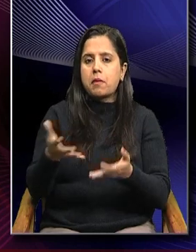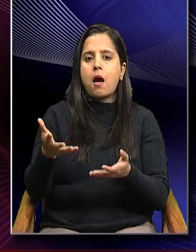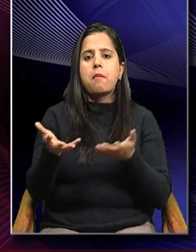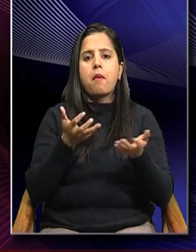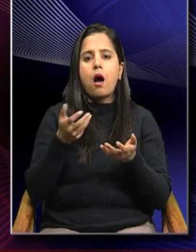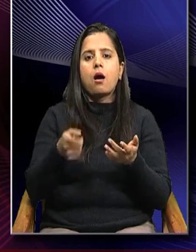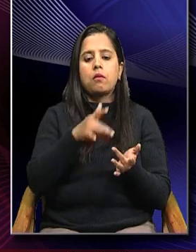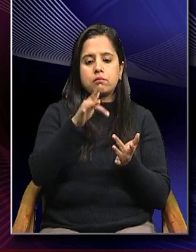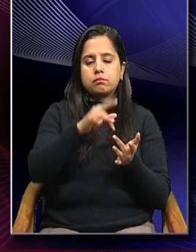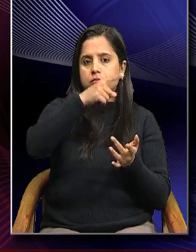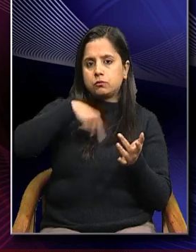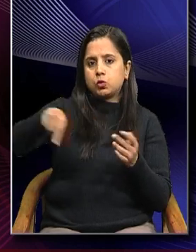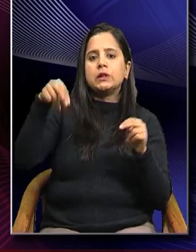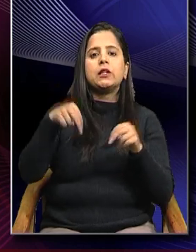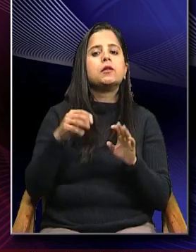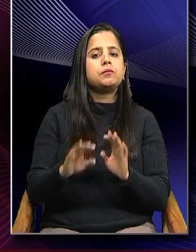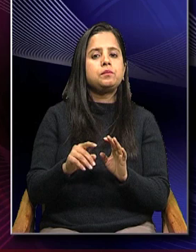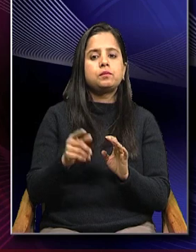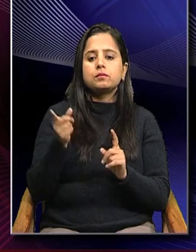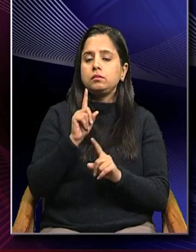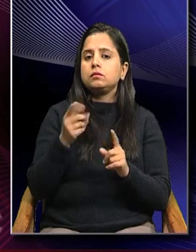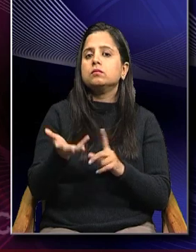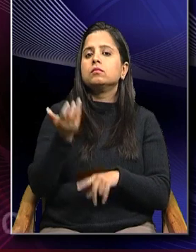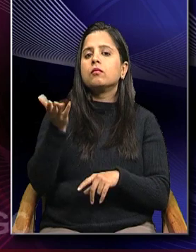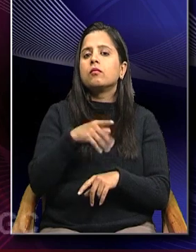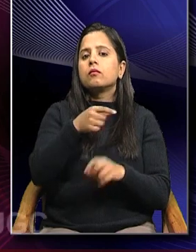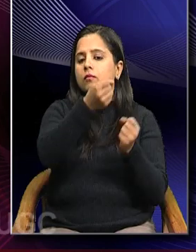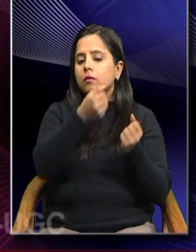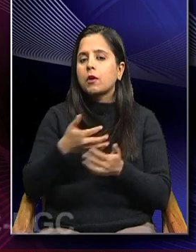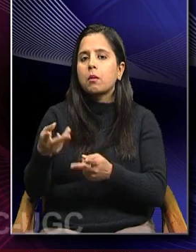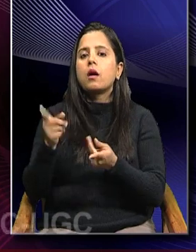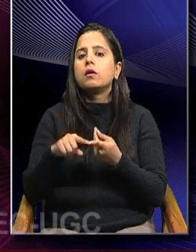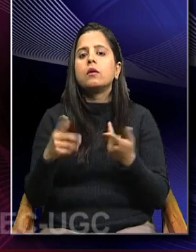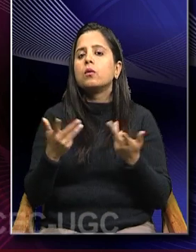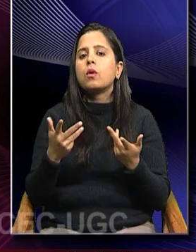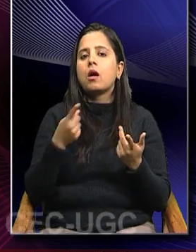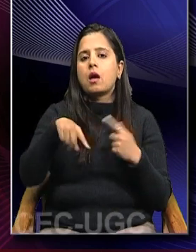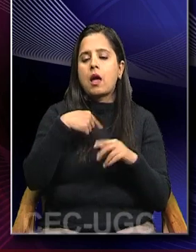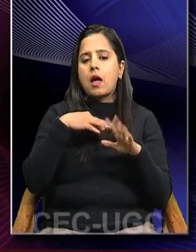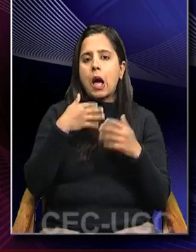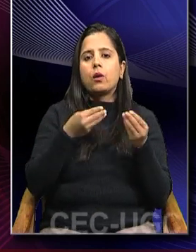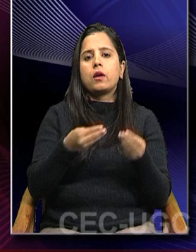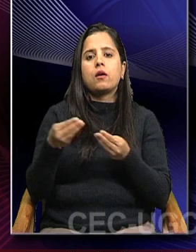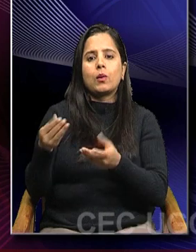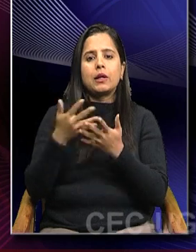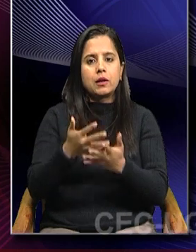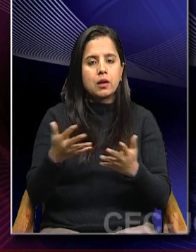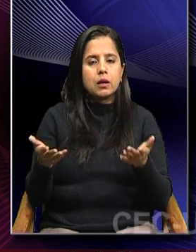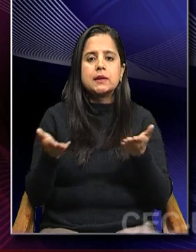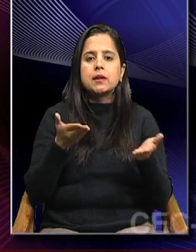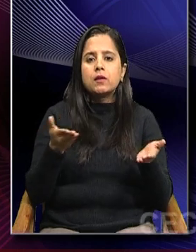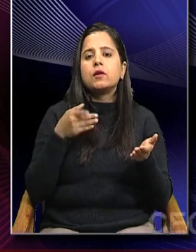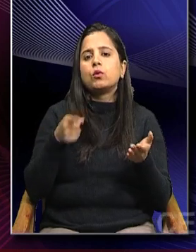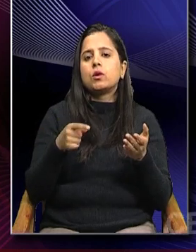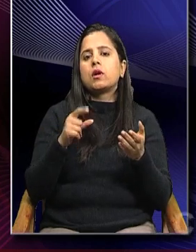suppliers and marketing intermediaries. From where are we getting those suppliers, and how we are going to distribute the products or services to our